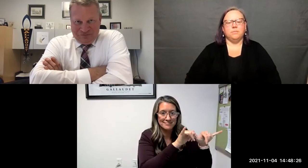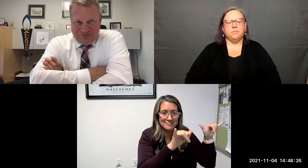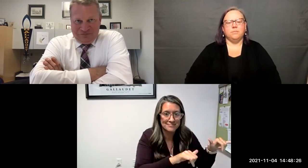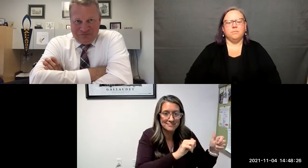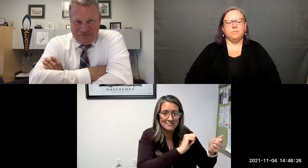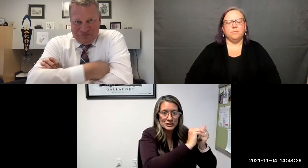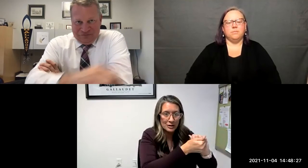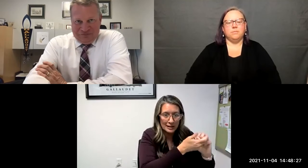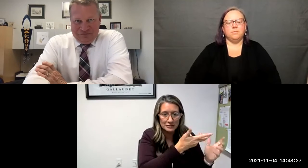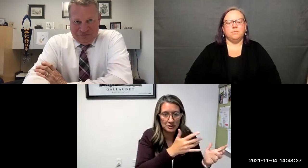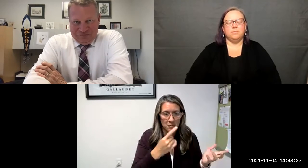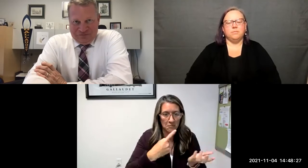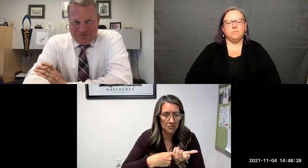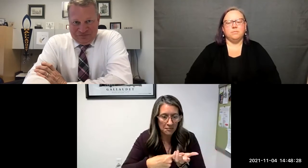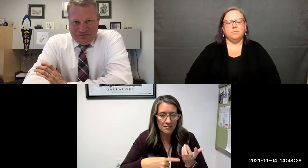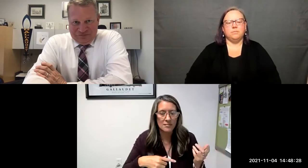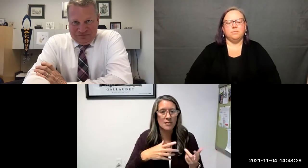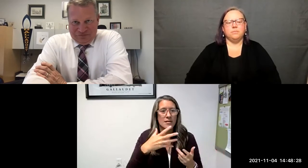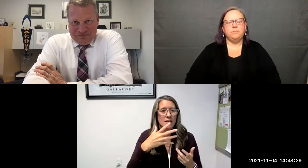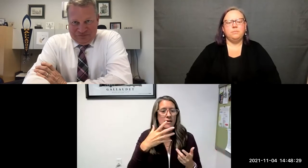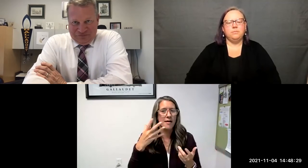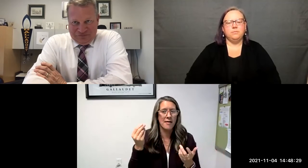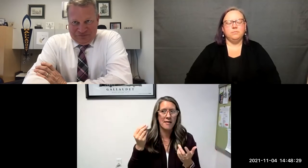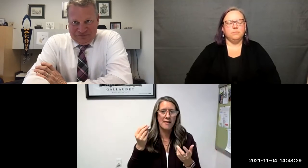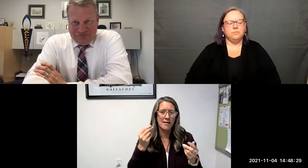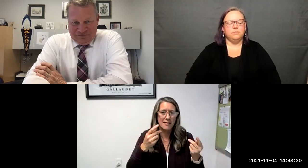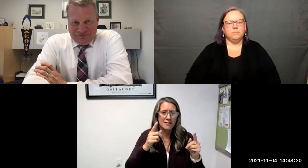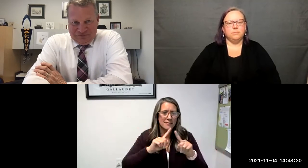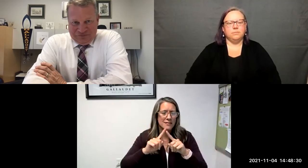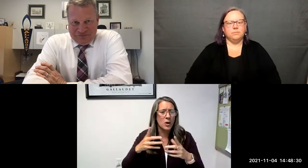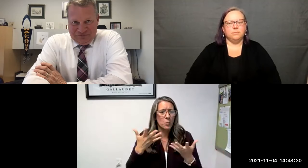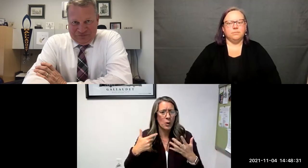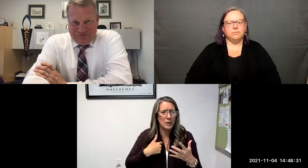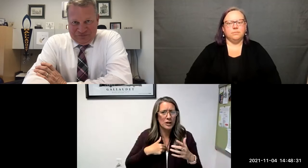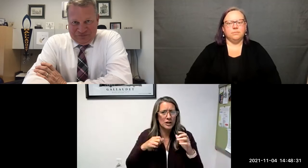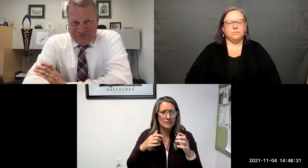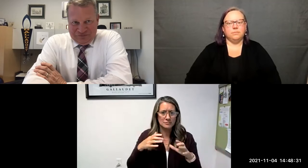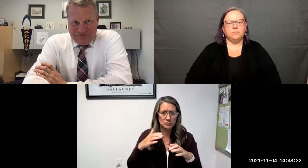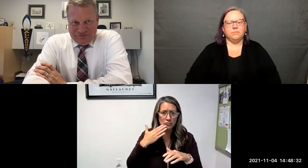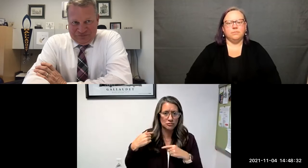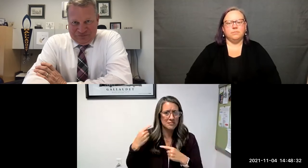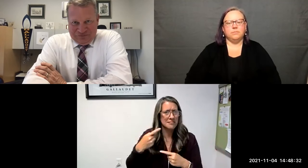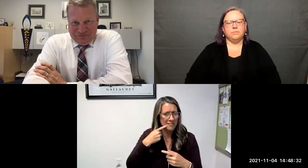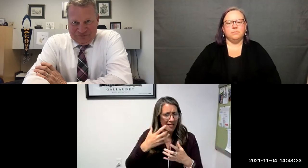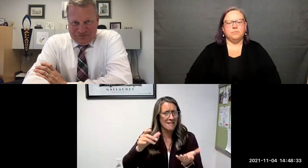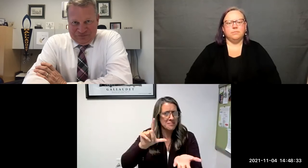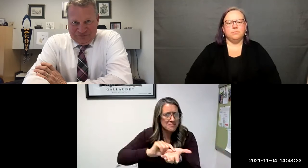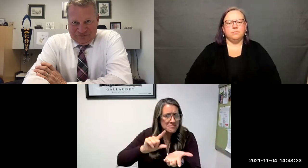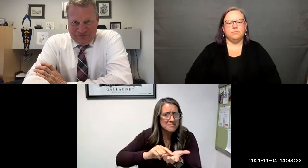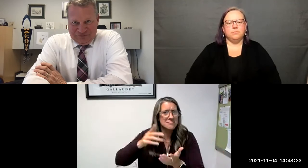way that CEASD could impact that, make a difference in terms of the data collection, the systems that are being used at the federal level. Also, we have